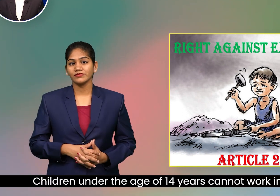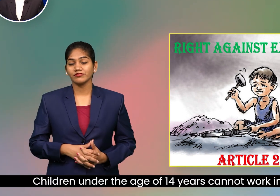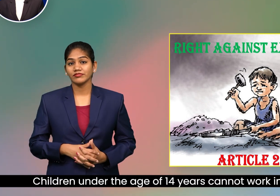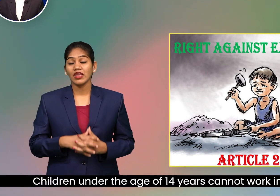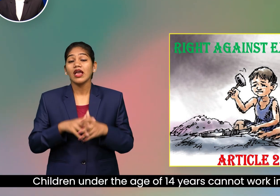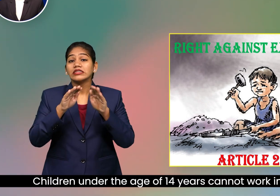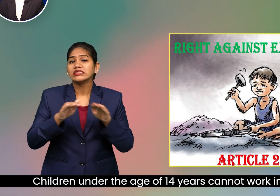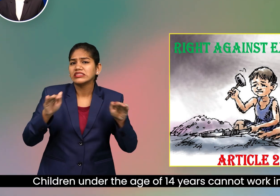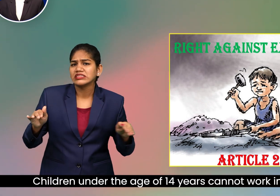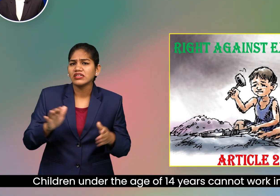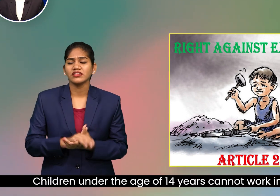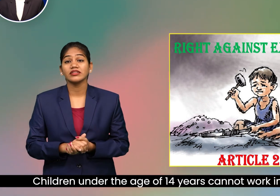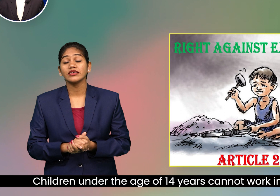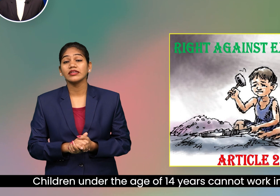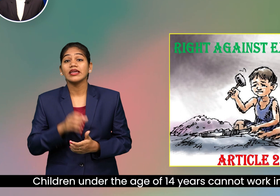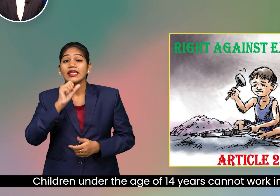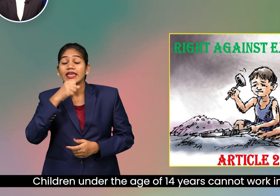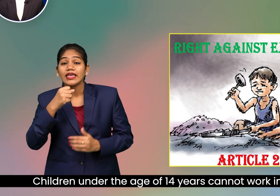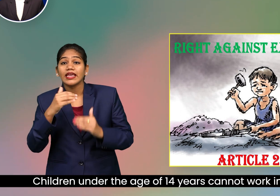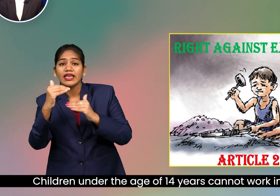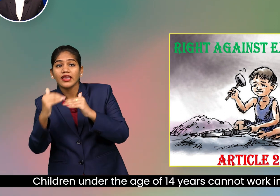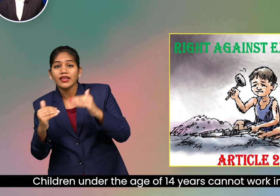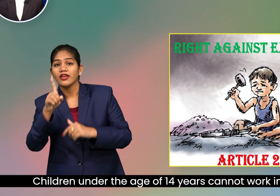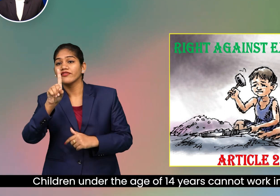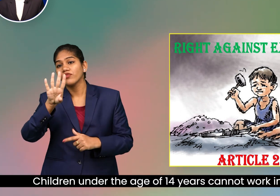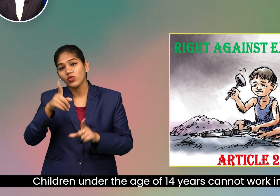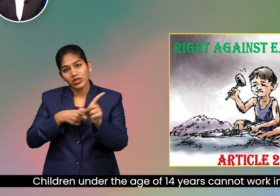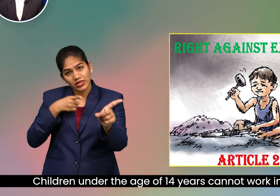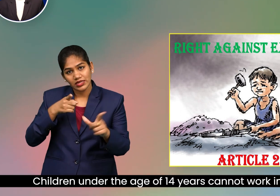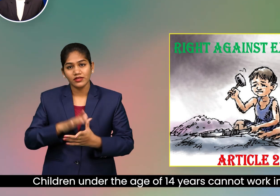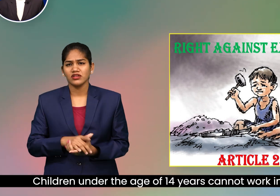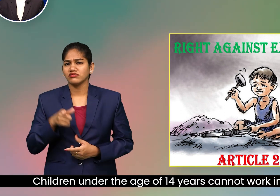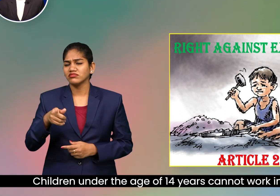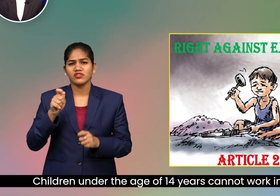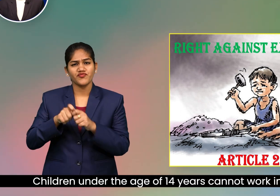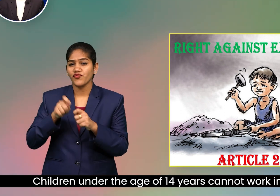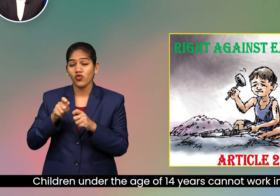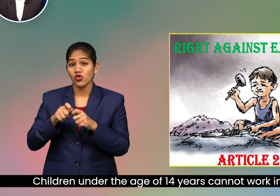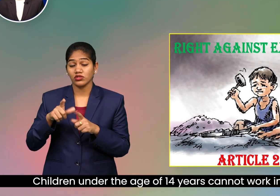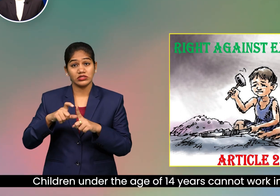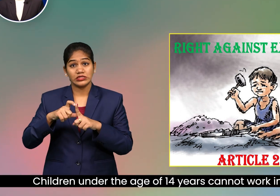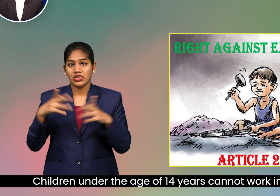Children under the age of 14 years cannot work in dangerous jobs.